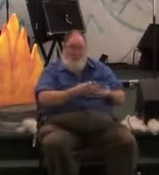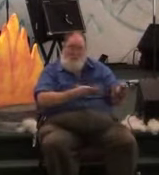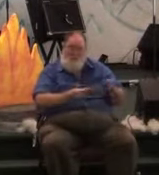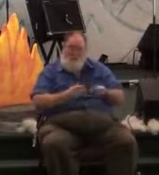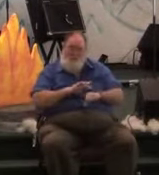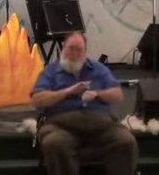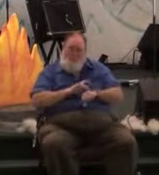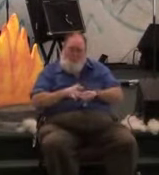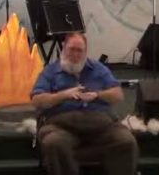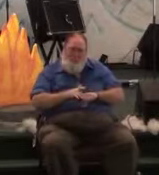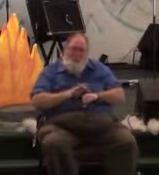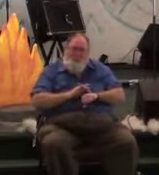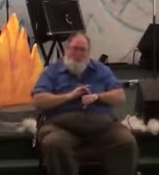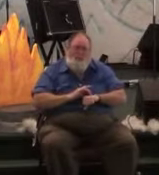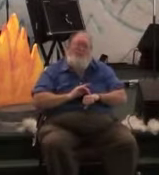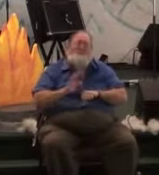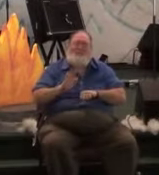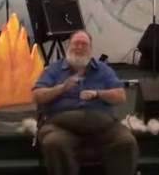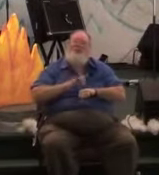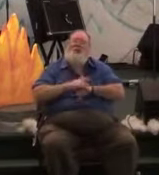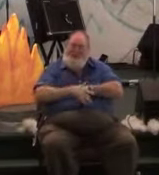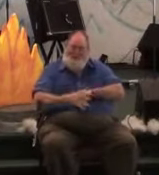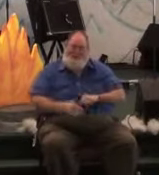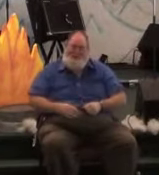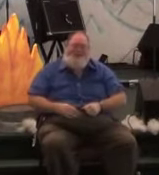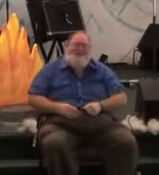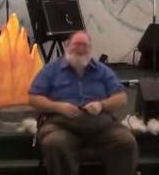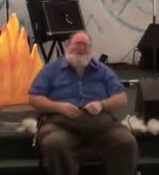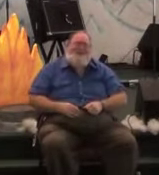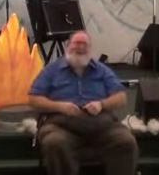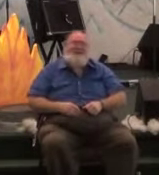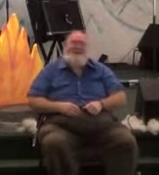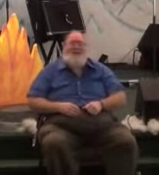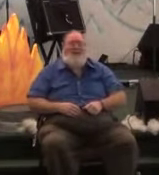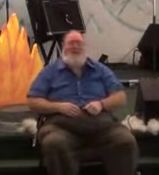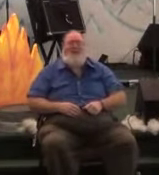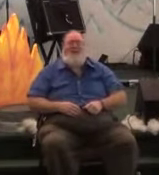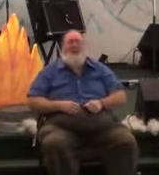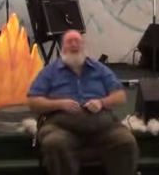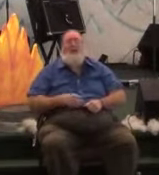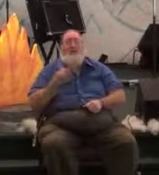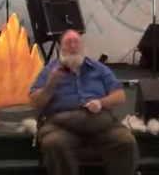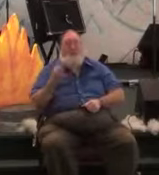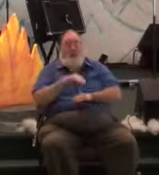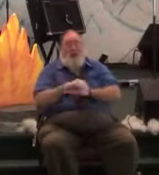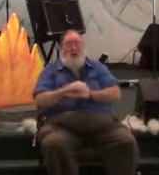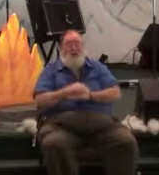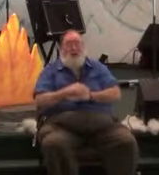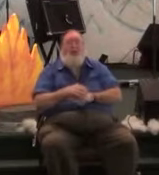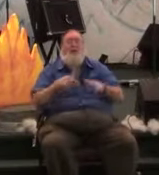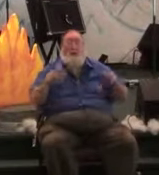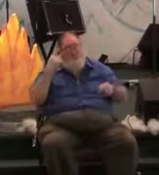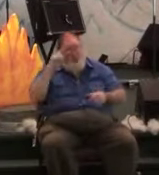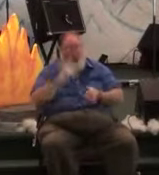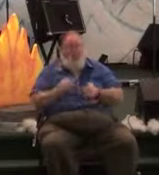things to do throughout the evening. And then Friday night is open to everybody. You can bring neighbor kids,